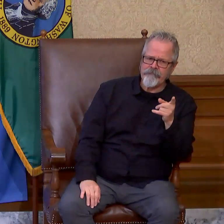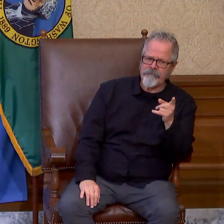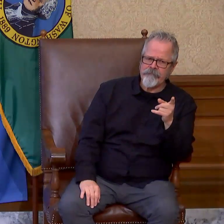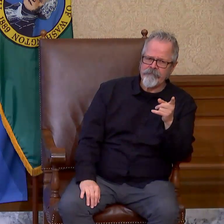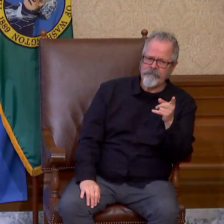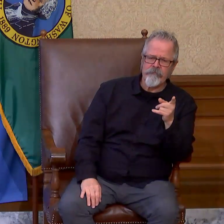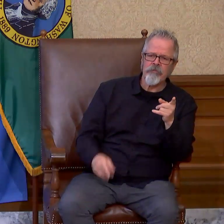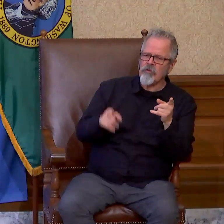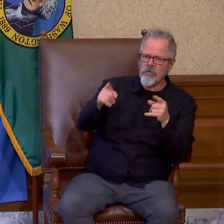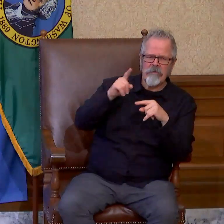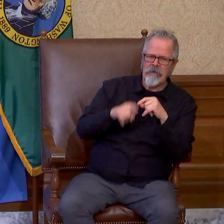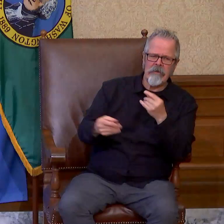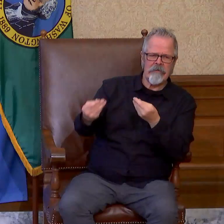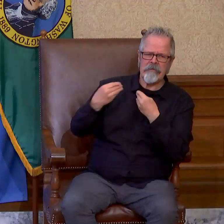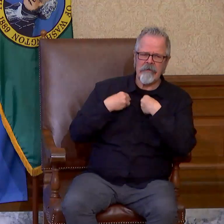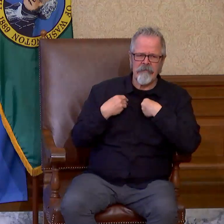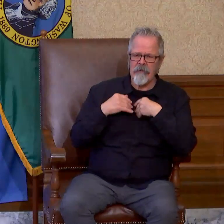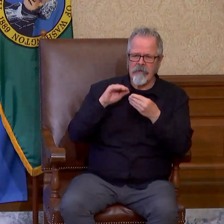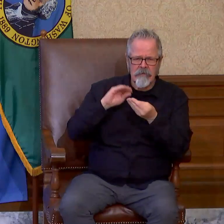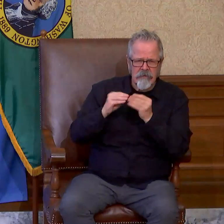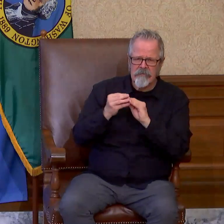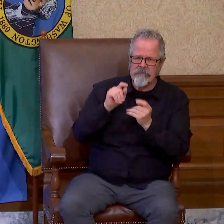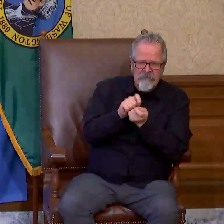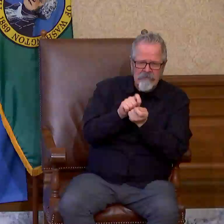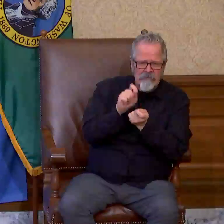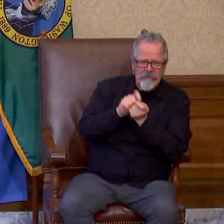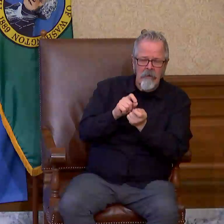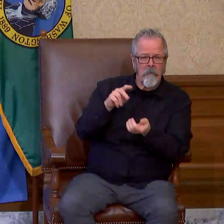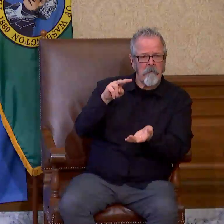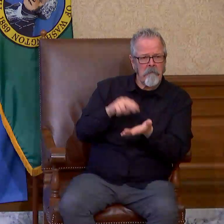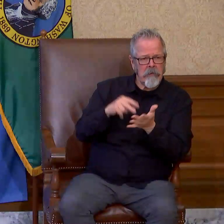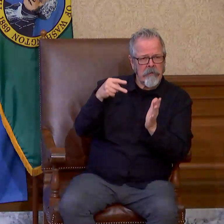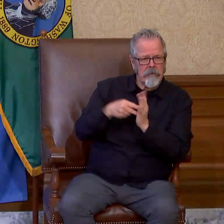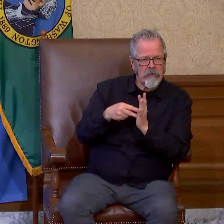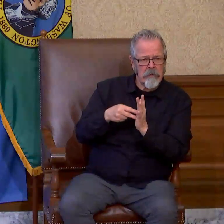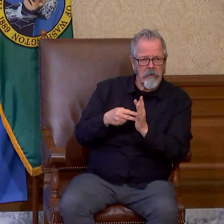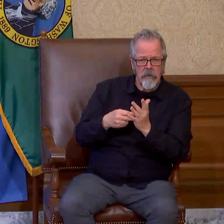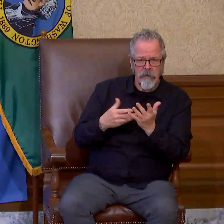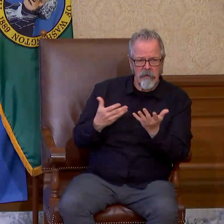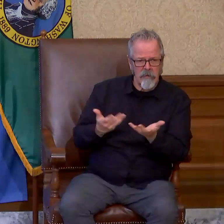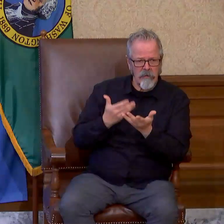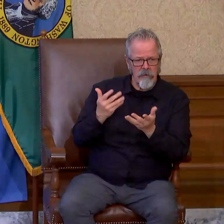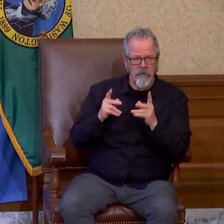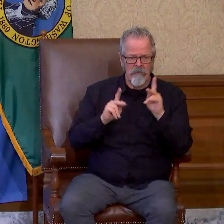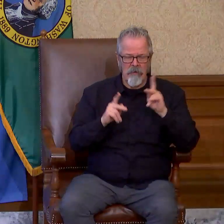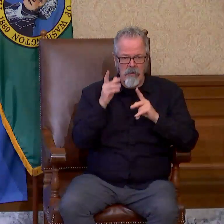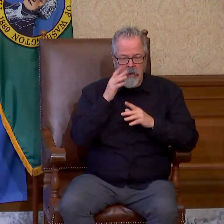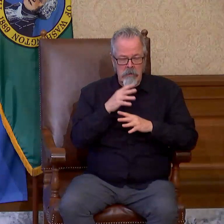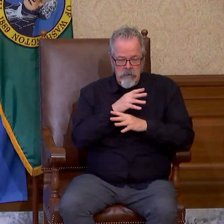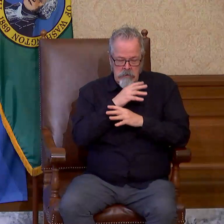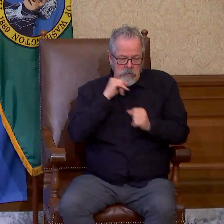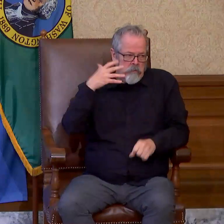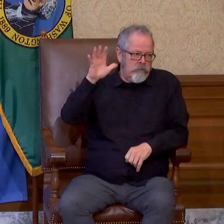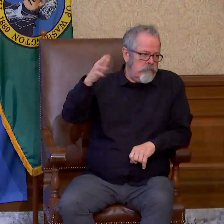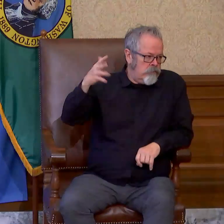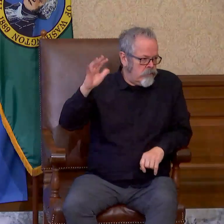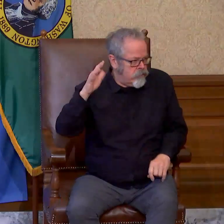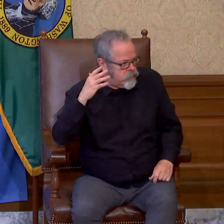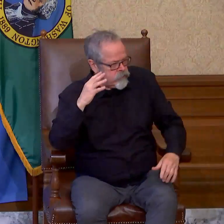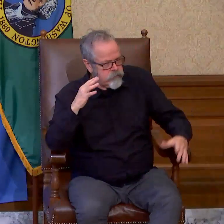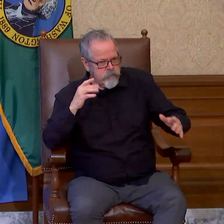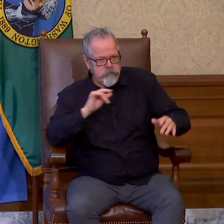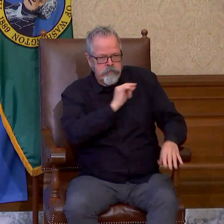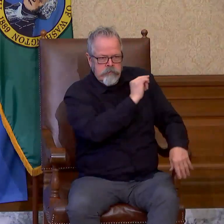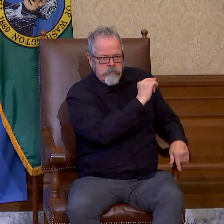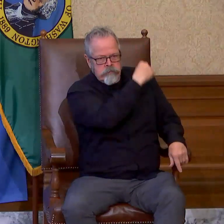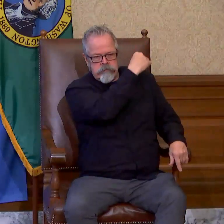of people around the state who are looking now county by county and region by region opening? No, we're going to stick together and we're going to make the